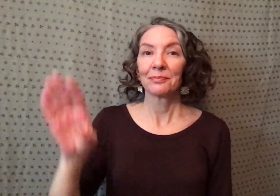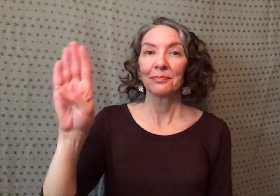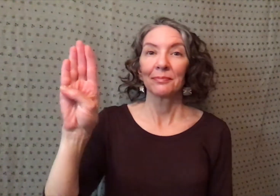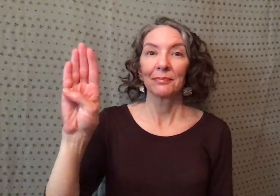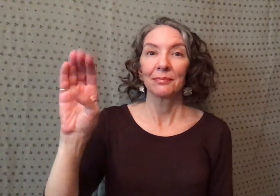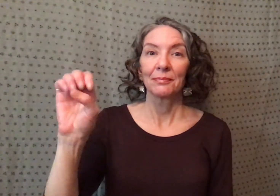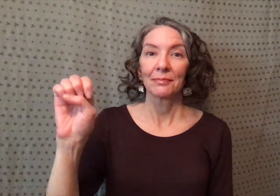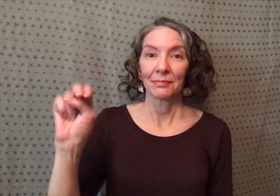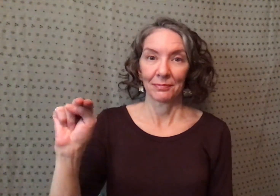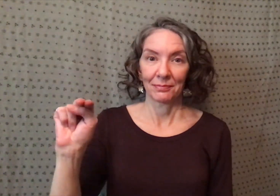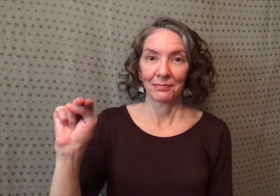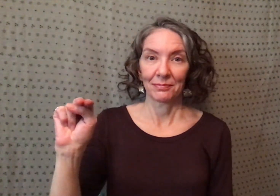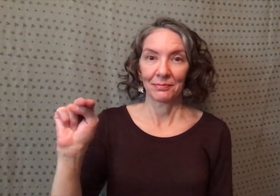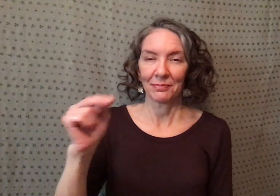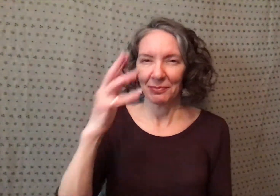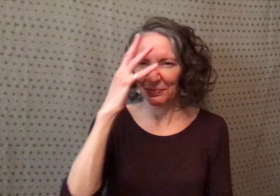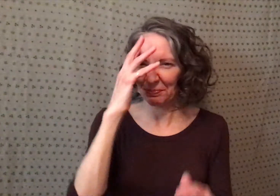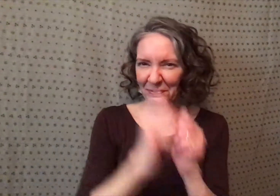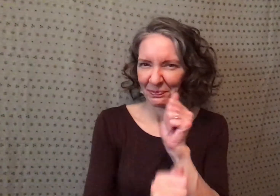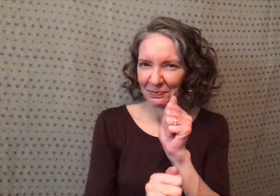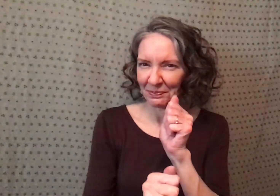Ben, mean.